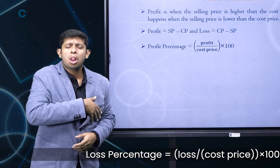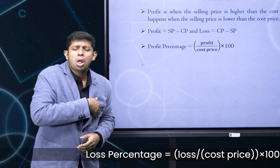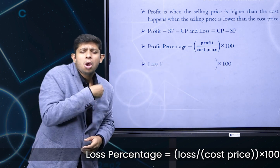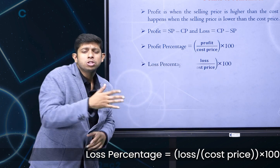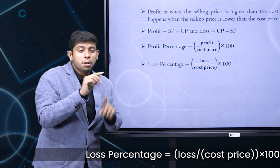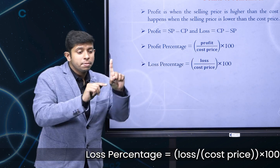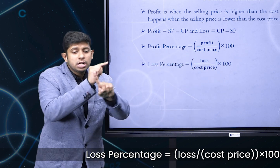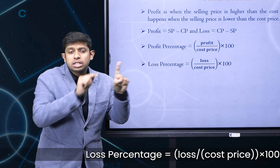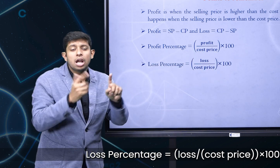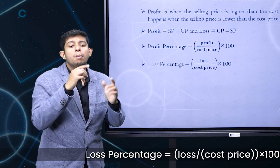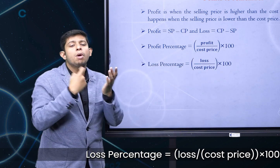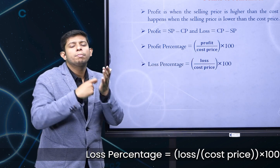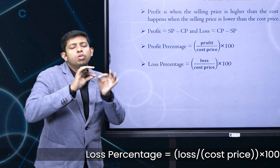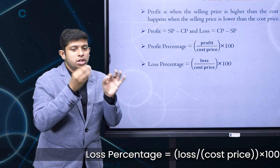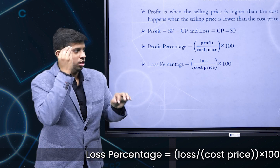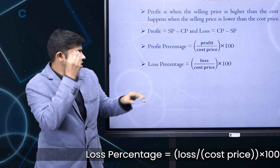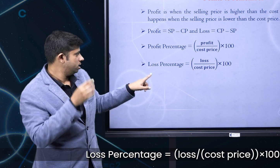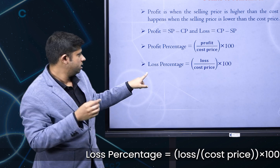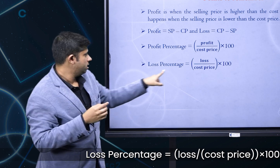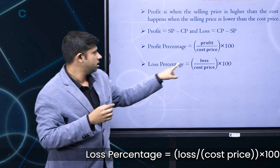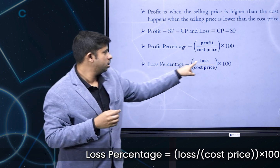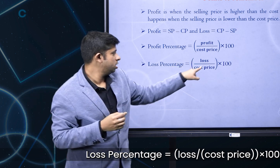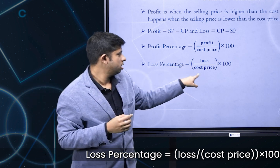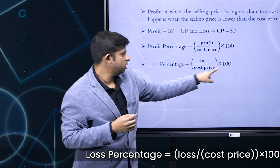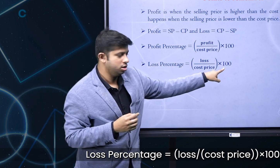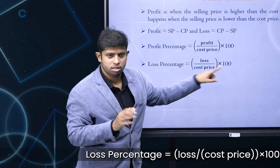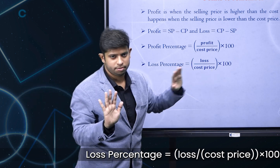Loss percentage equals to loss by cost price into 100.